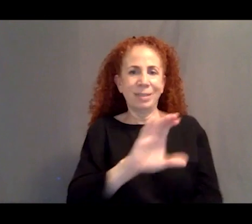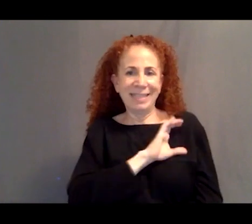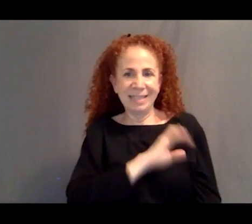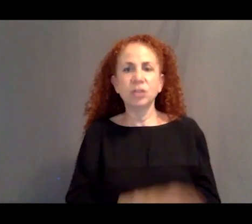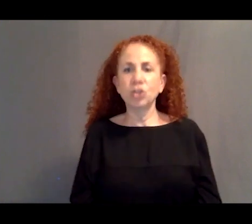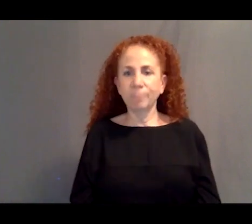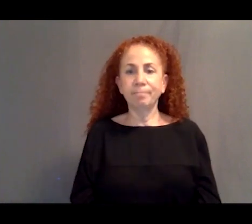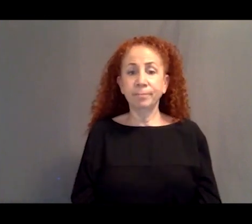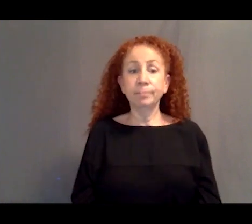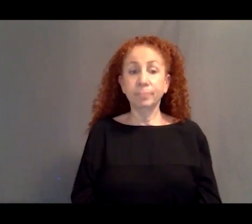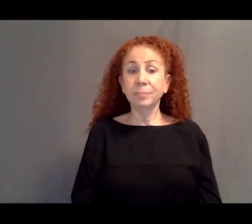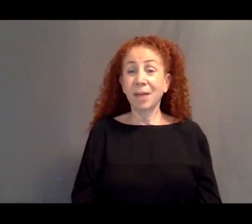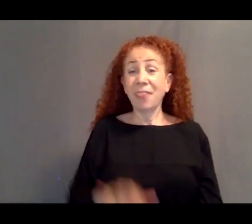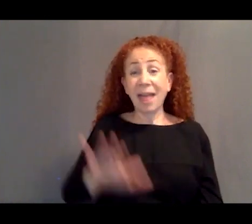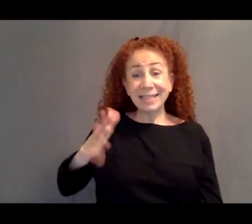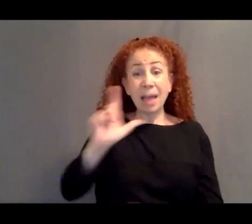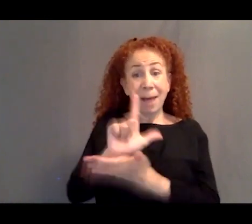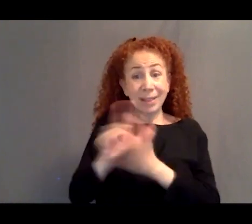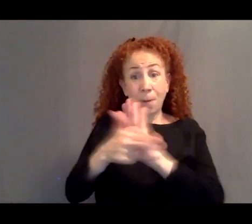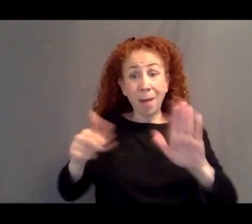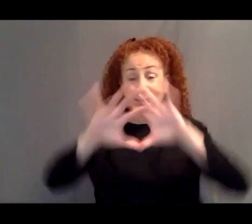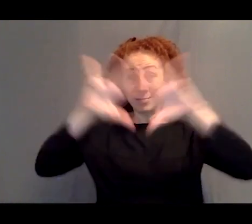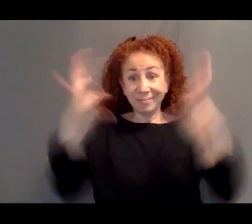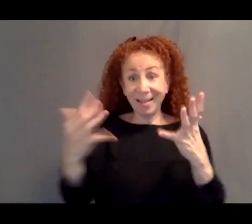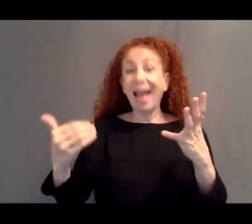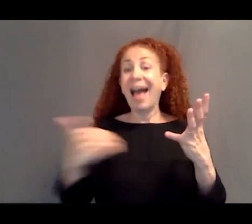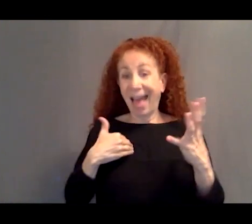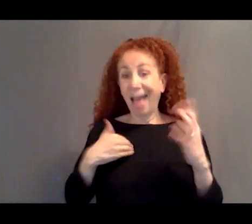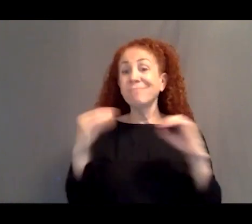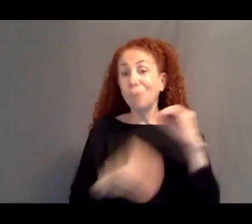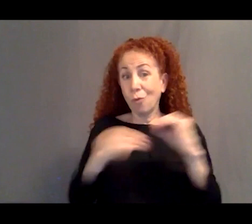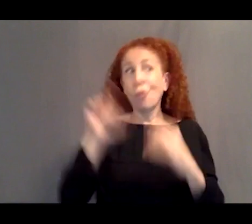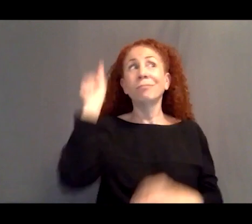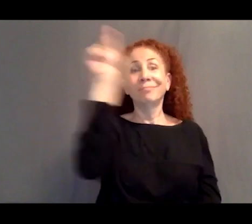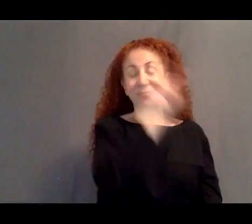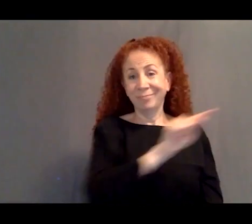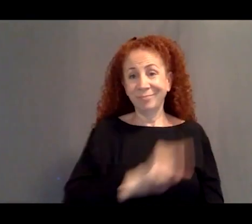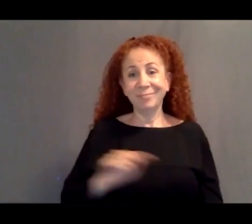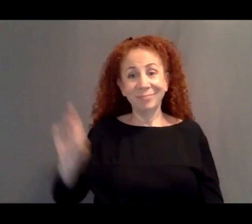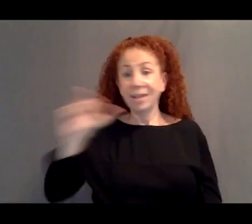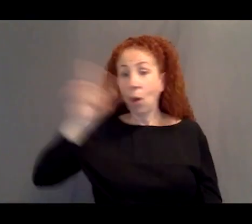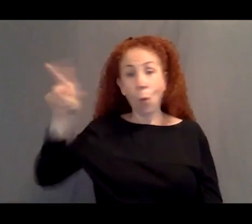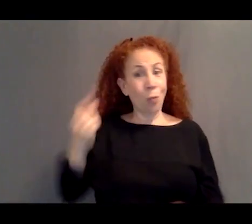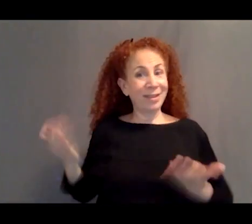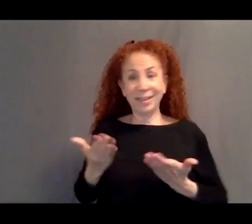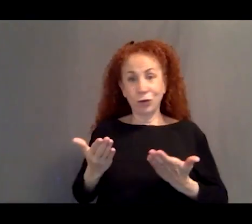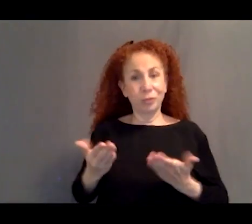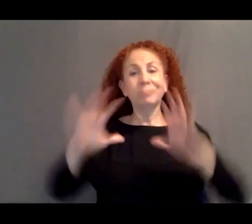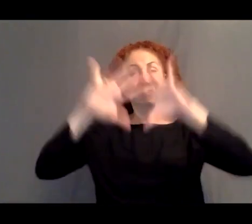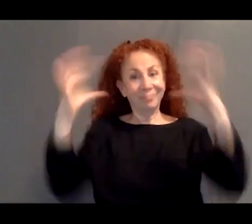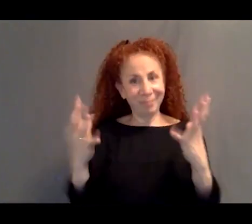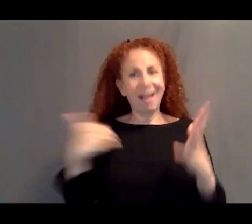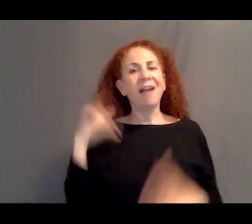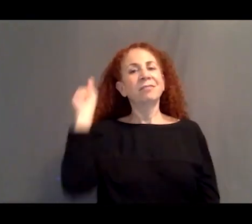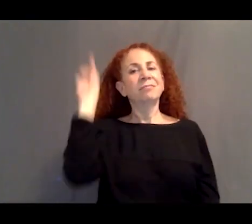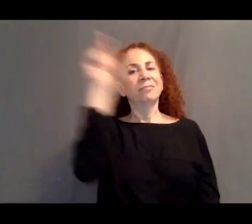are proliferating, right? So that what we're seeing in the United States is just a sign of what is happening